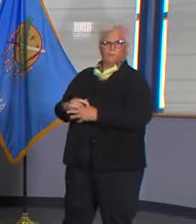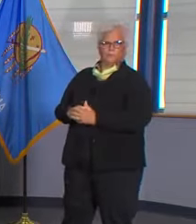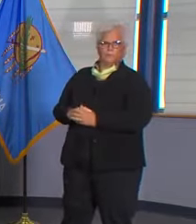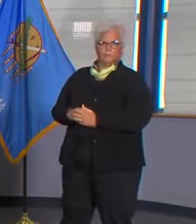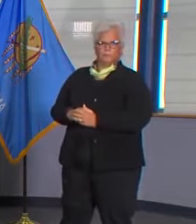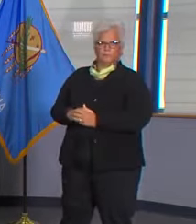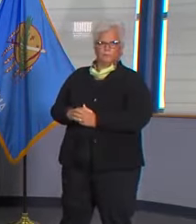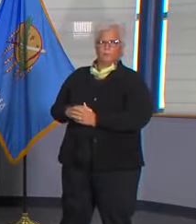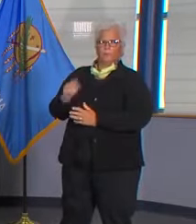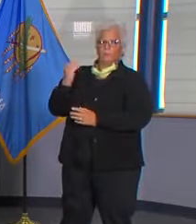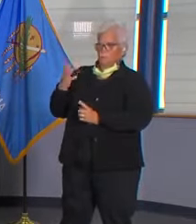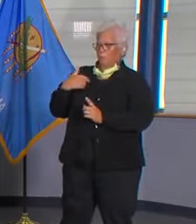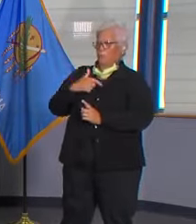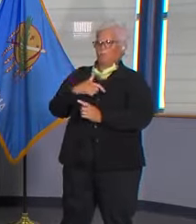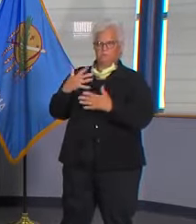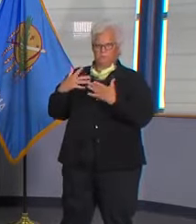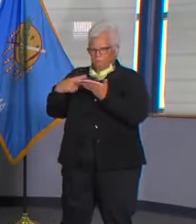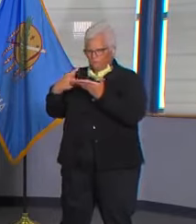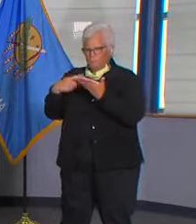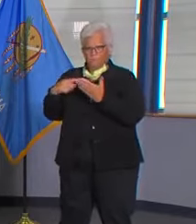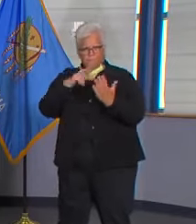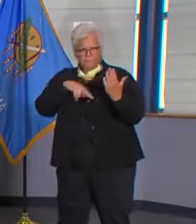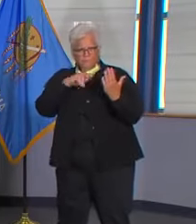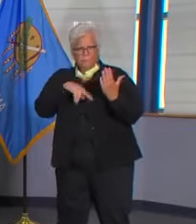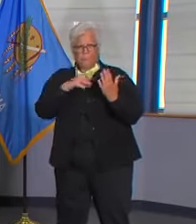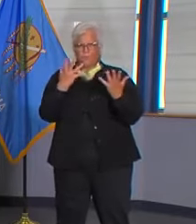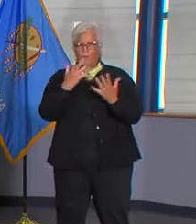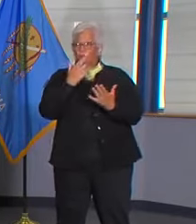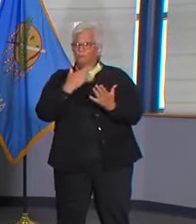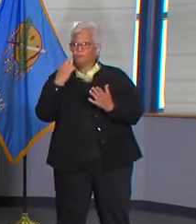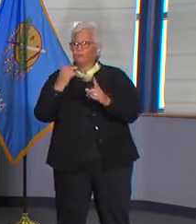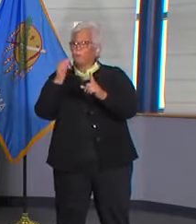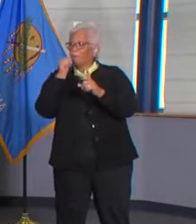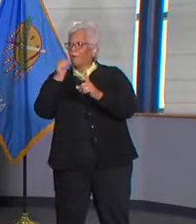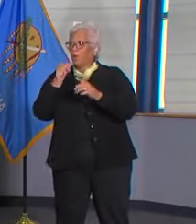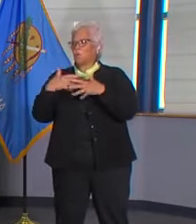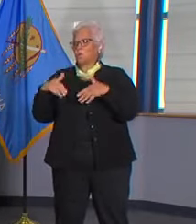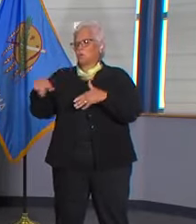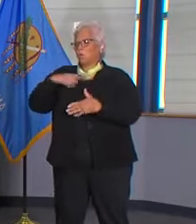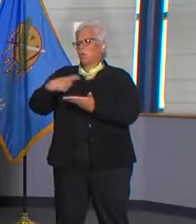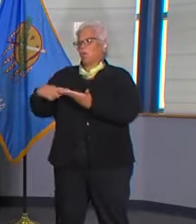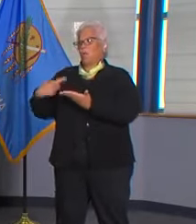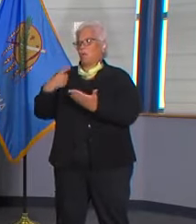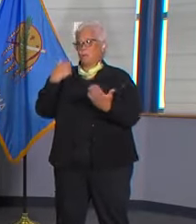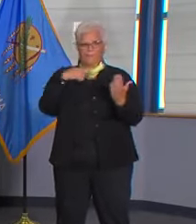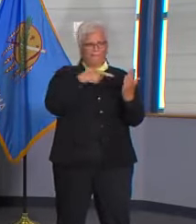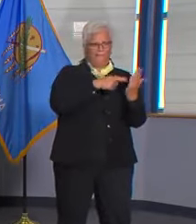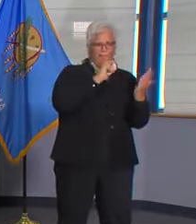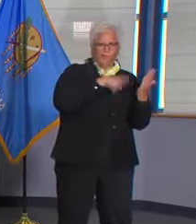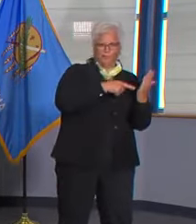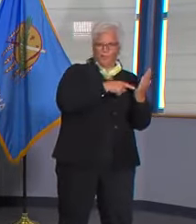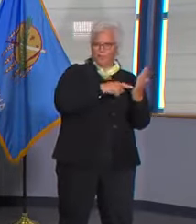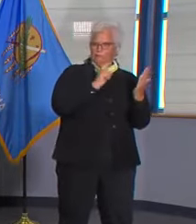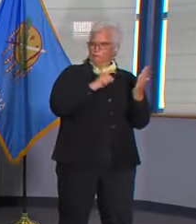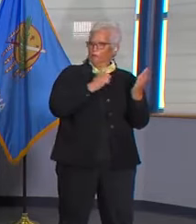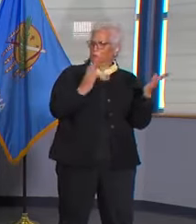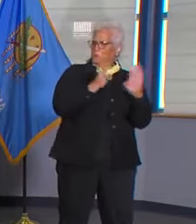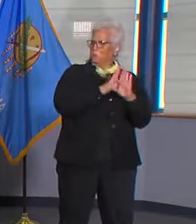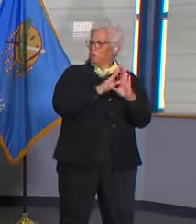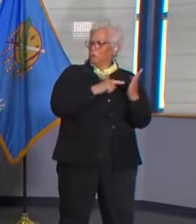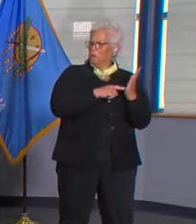around the restaurants and bars and event limitations. And on each of those,